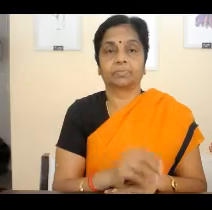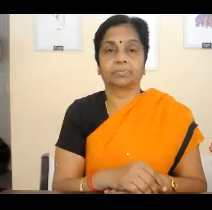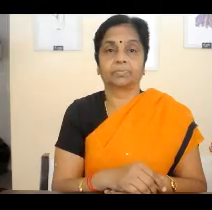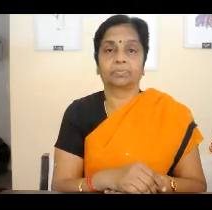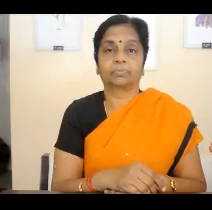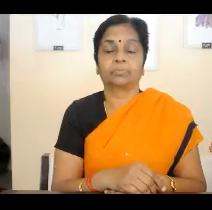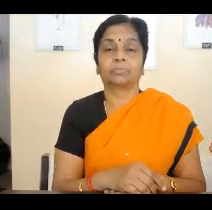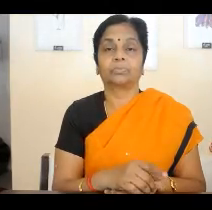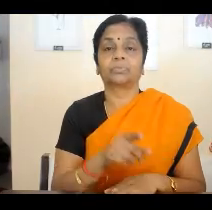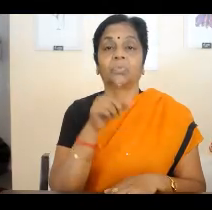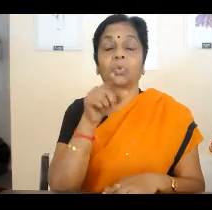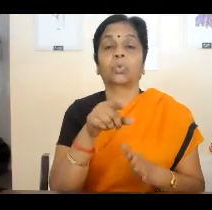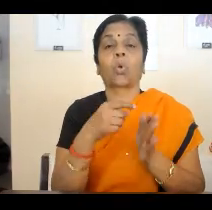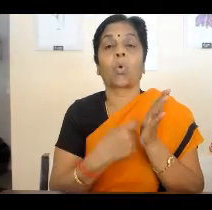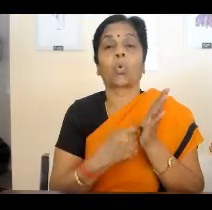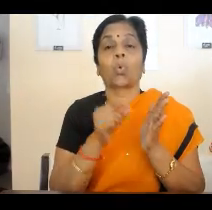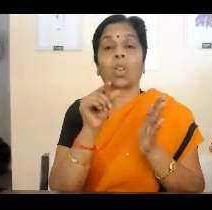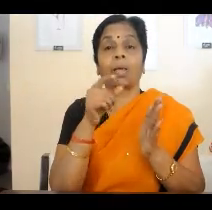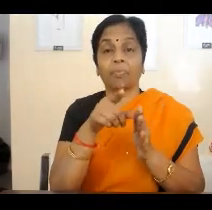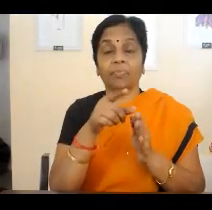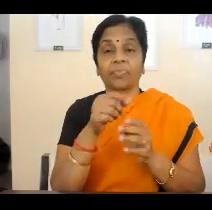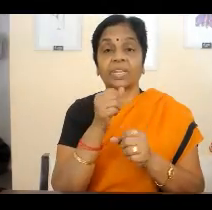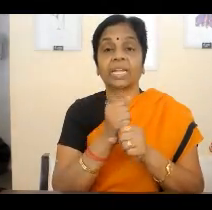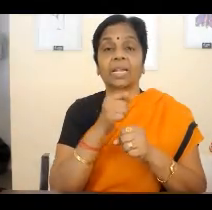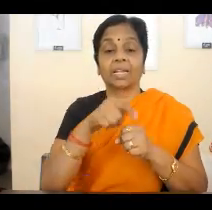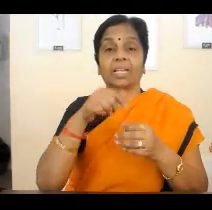The rules with regard to certification